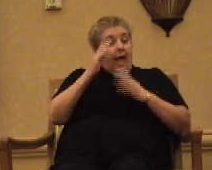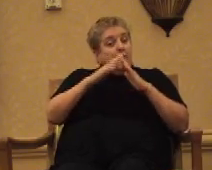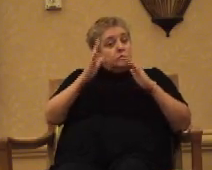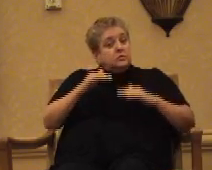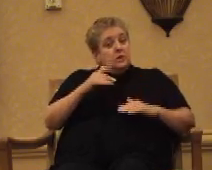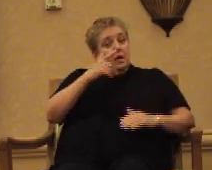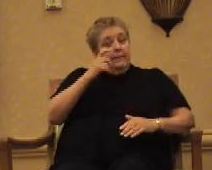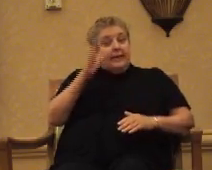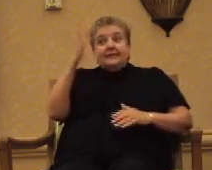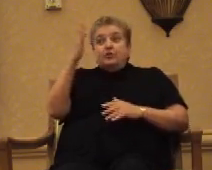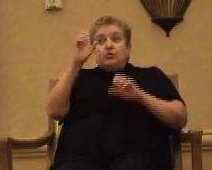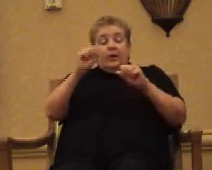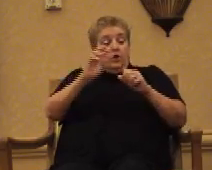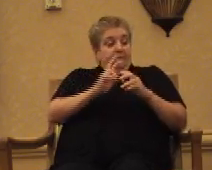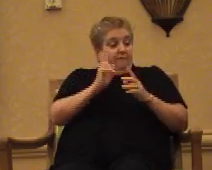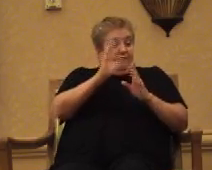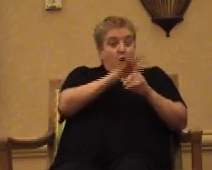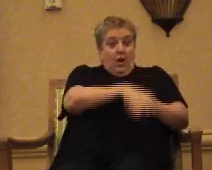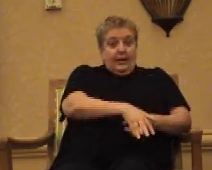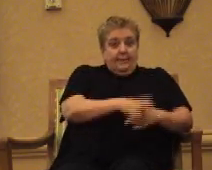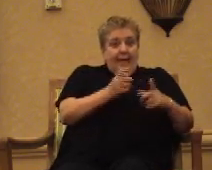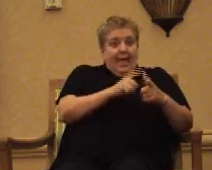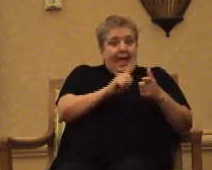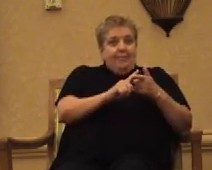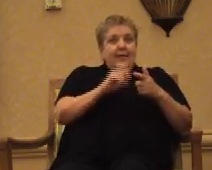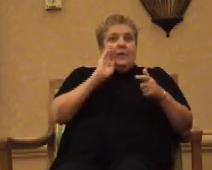fall on him and he could end up in limbo for 1 billion years.